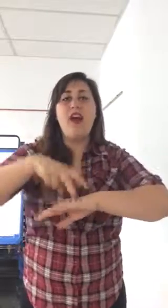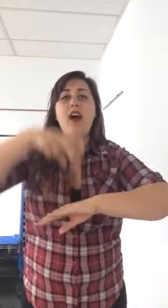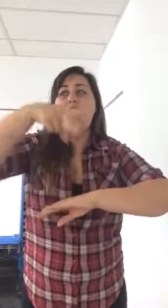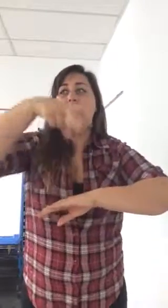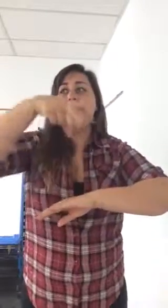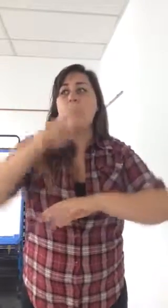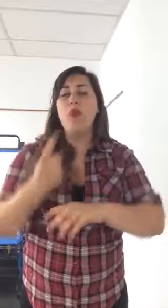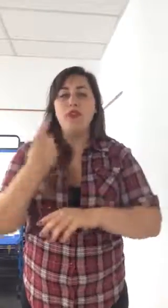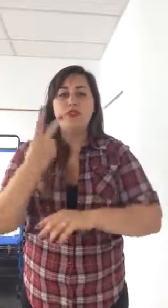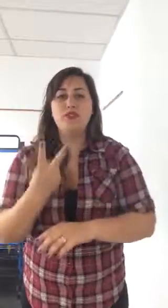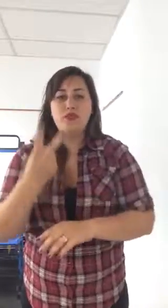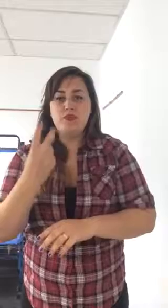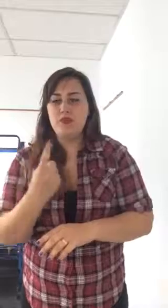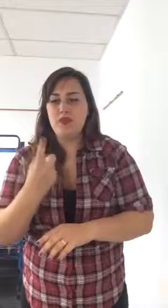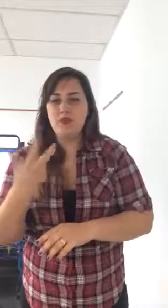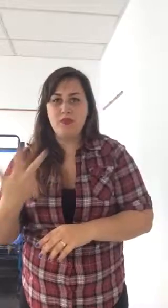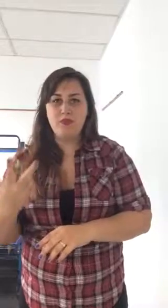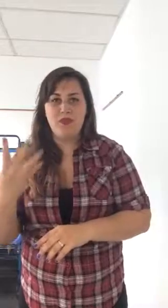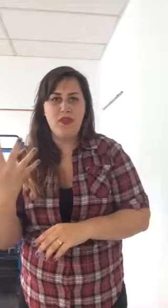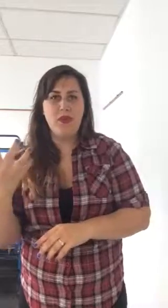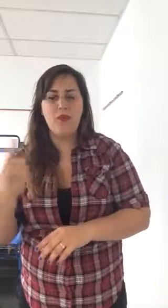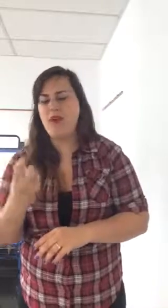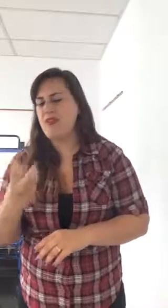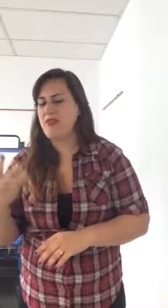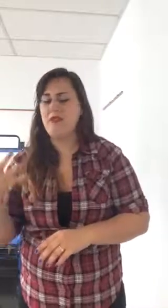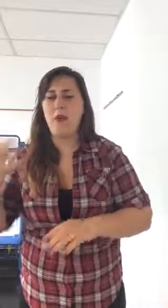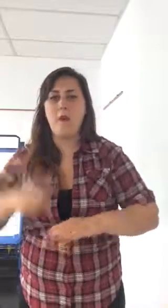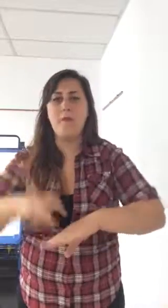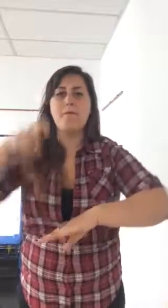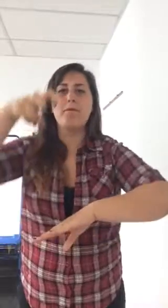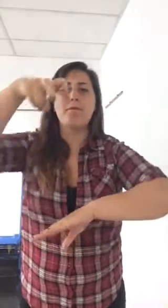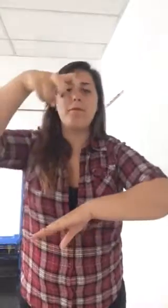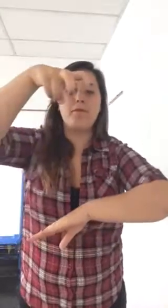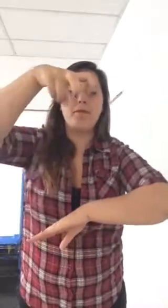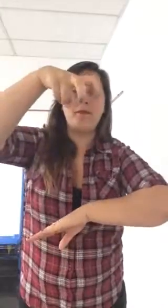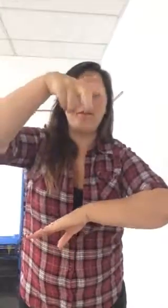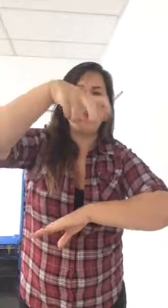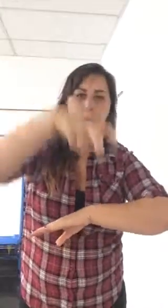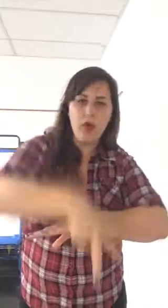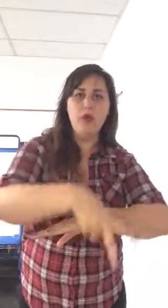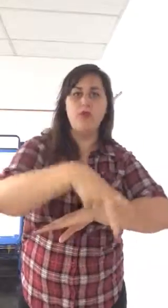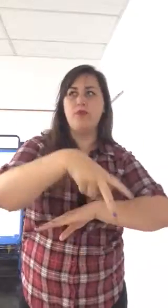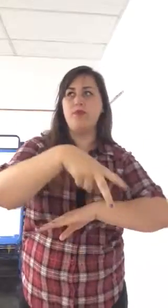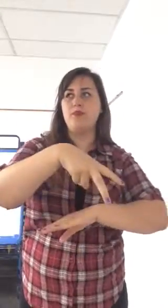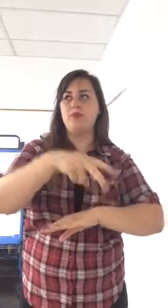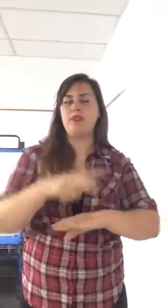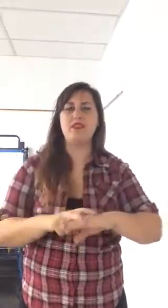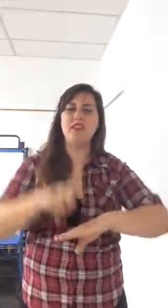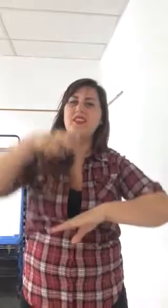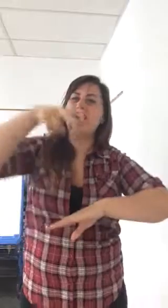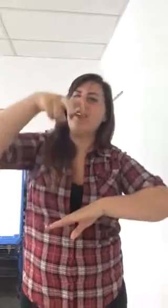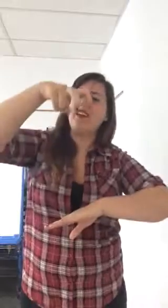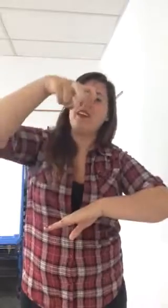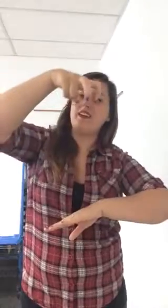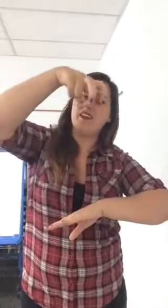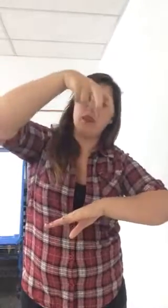2, 1, 2, 3, 1, 2, 3, 4, 1, 2, 3, 4, off the board. Big hit, boy. Boom. He's up in the air. He's driving forward. He lands. All of a sudden, he